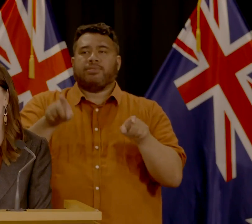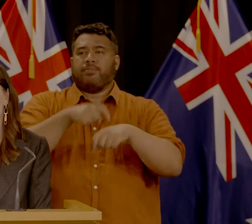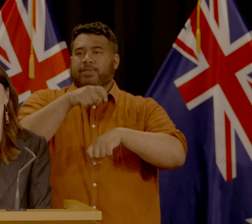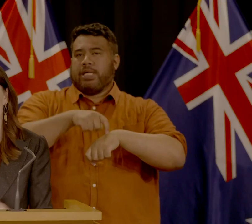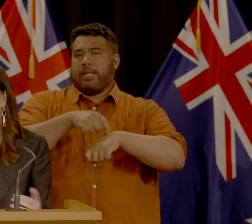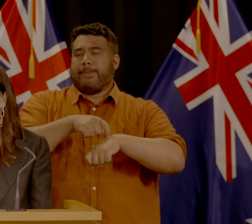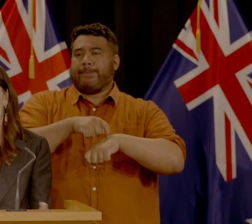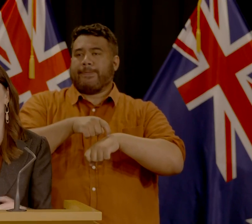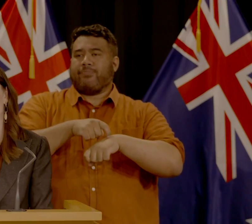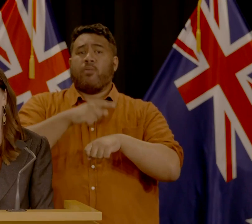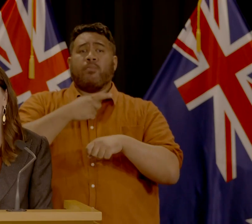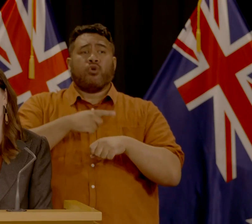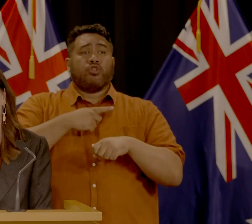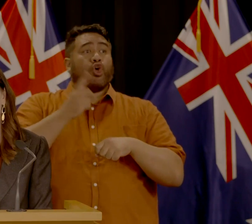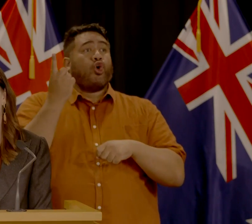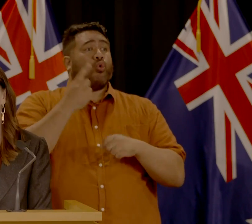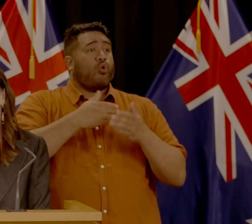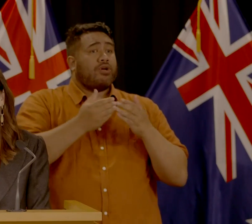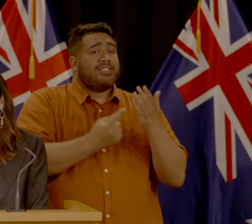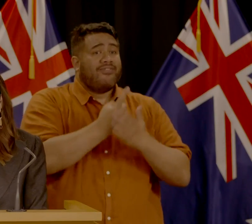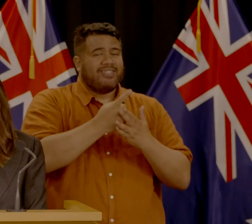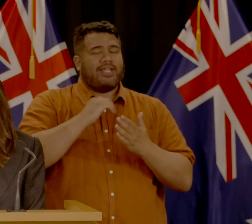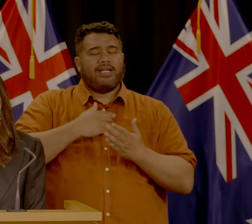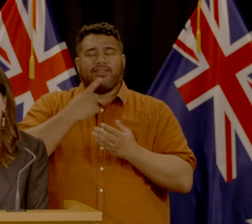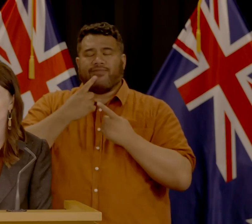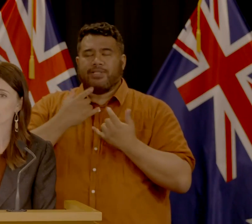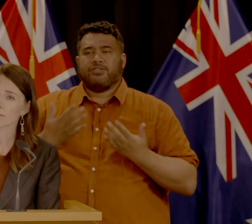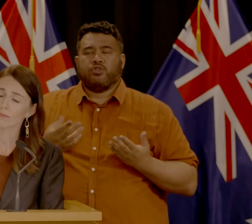of course, organise their own events and need this kind of guidance for them too.